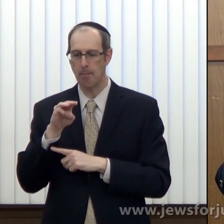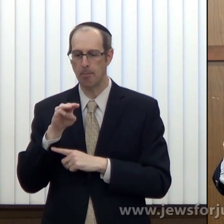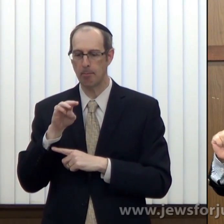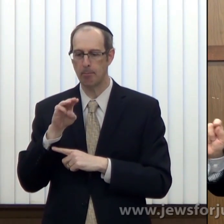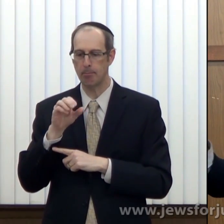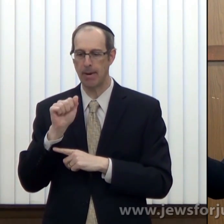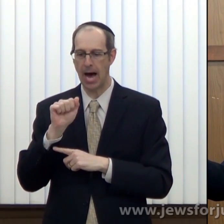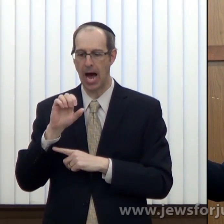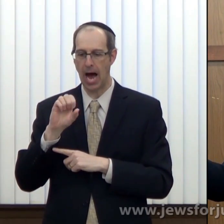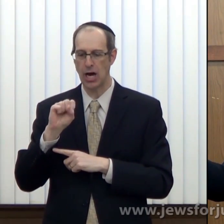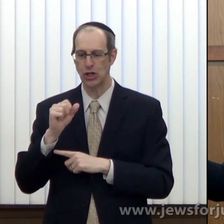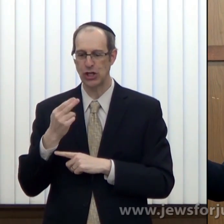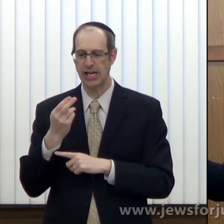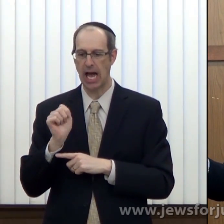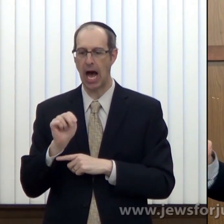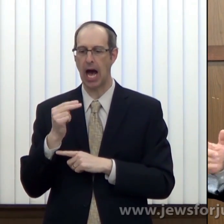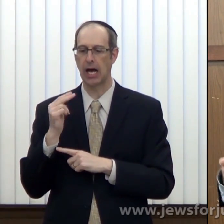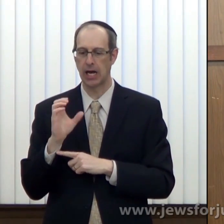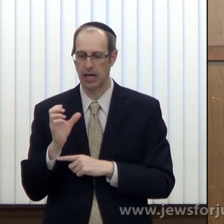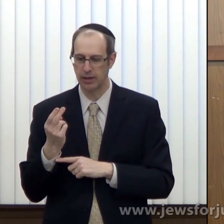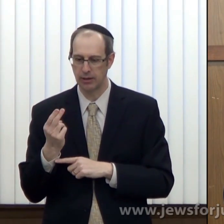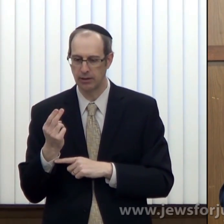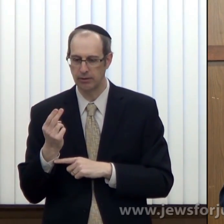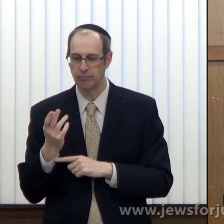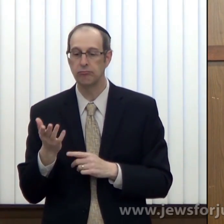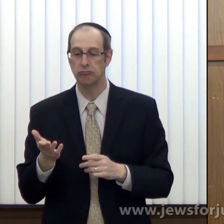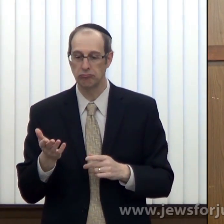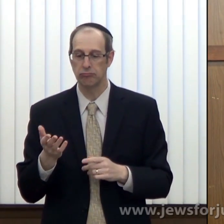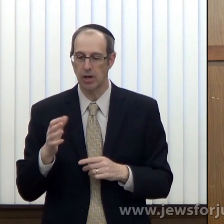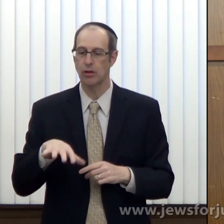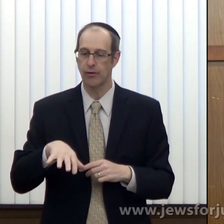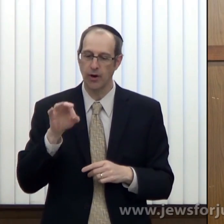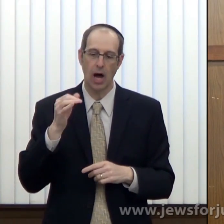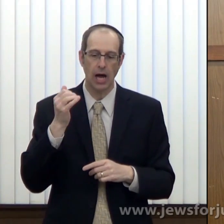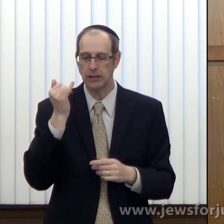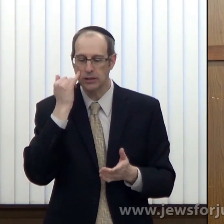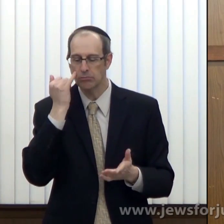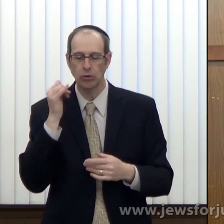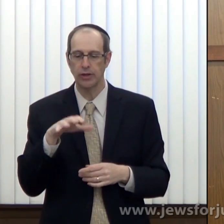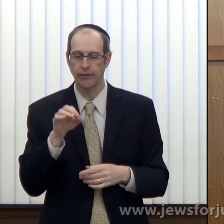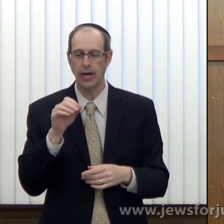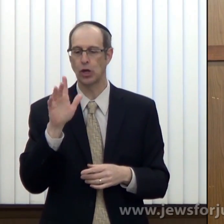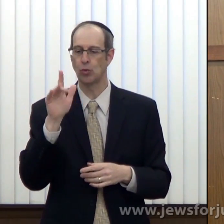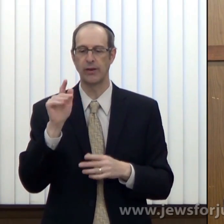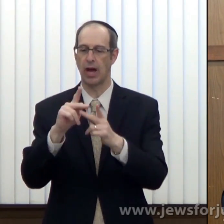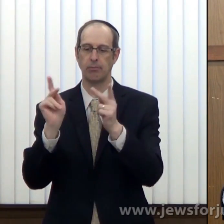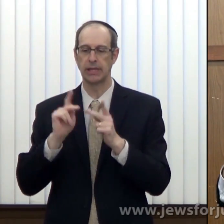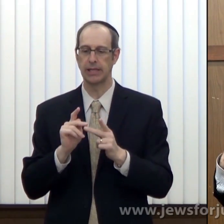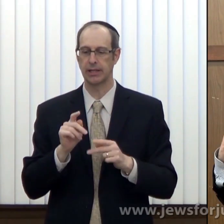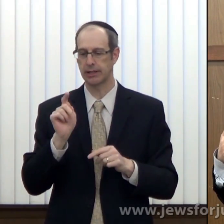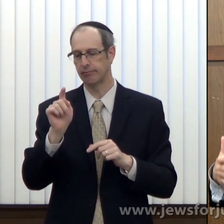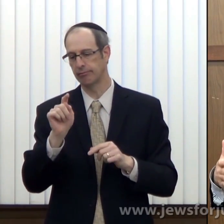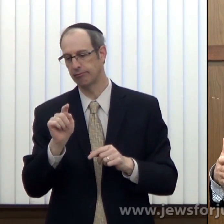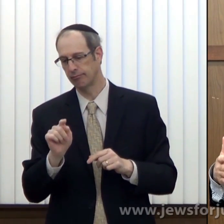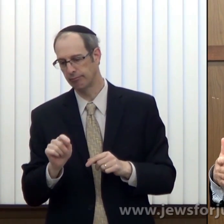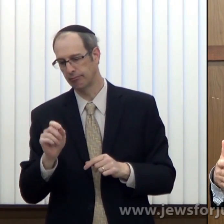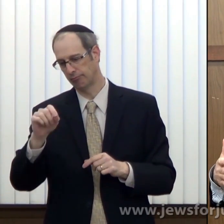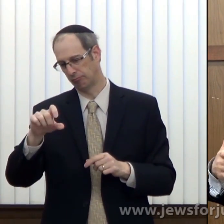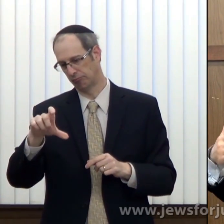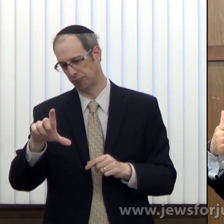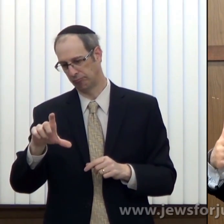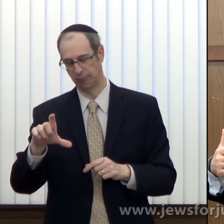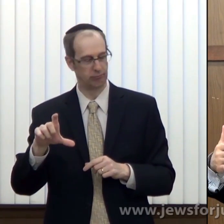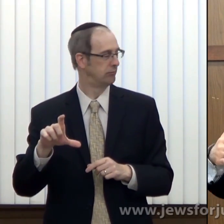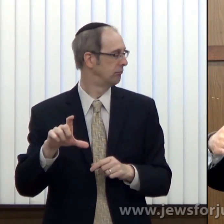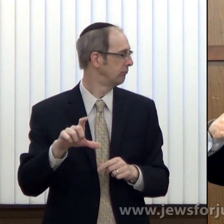HaMashiach, the Messiah. And let's say you would find 25 places where the Bible, the